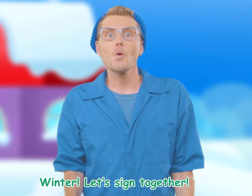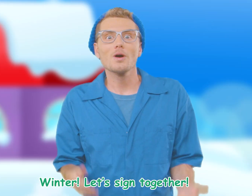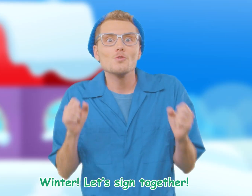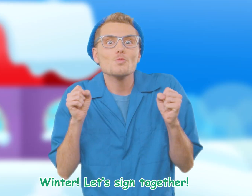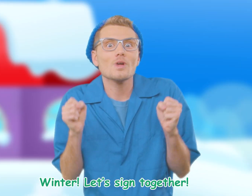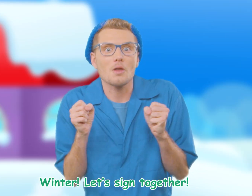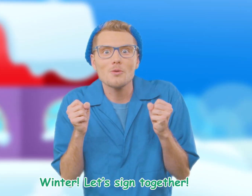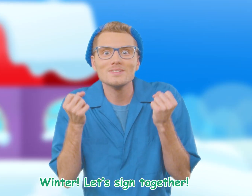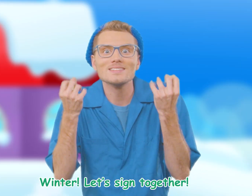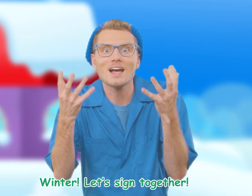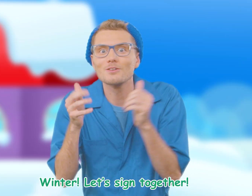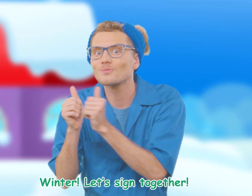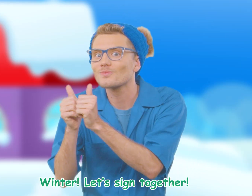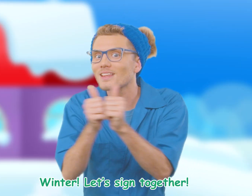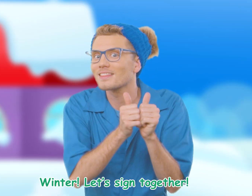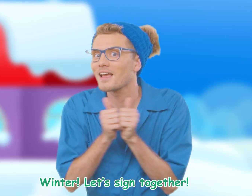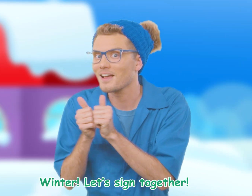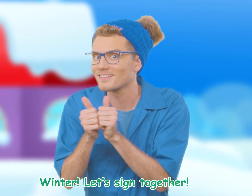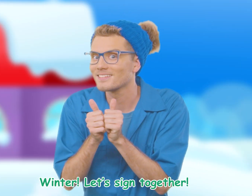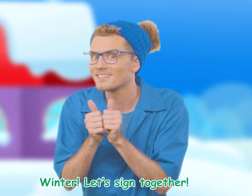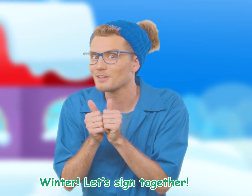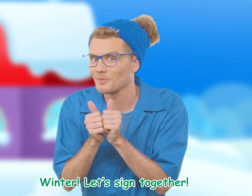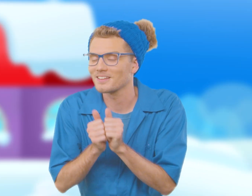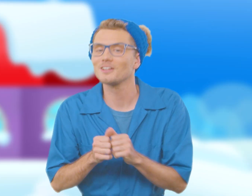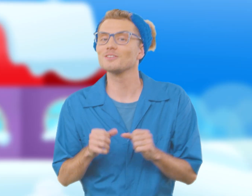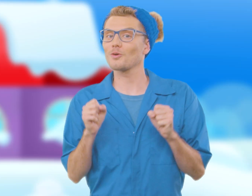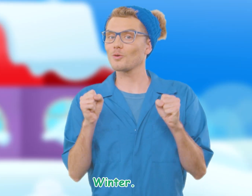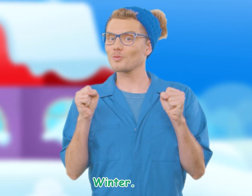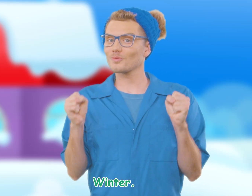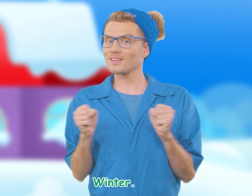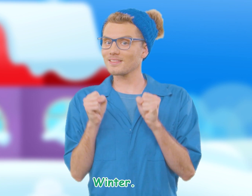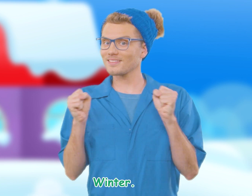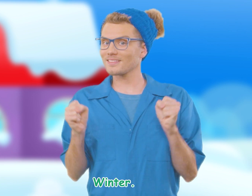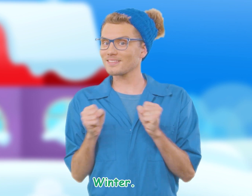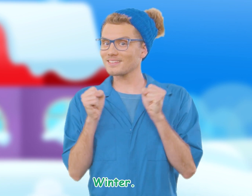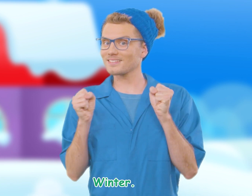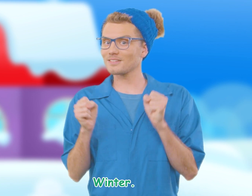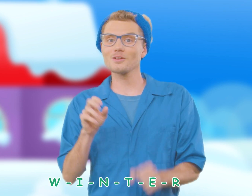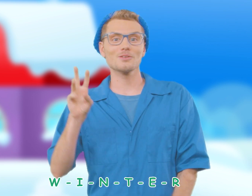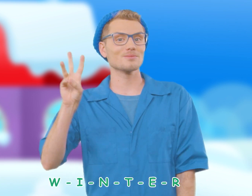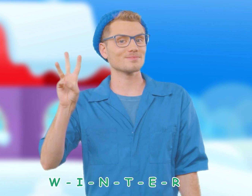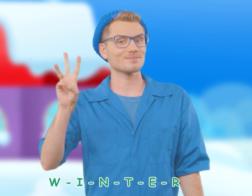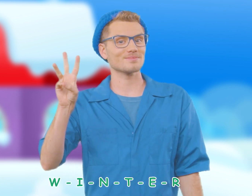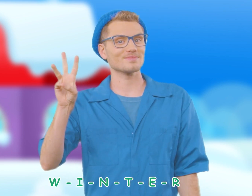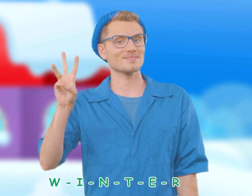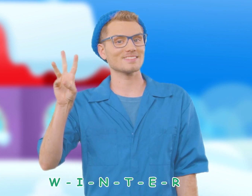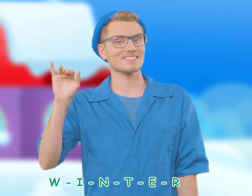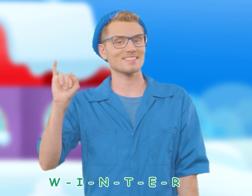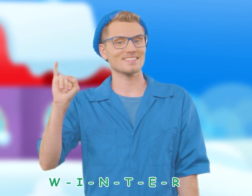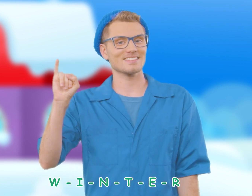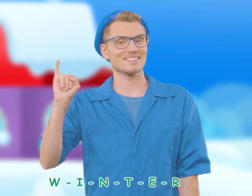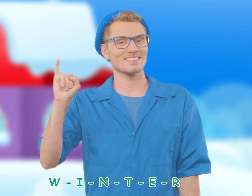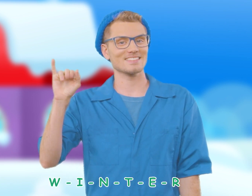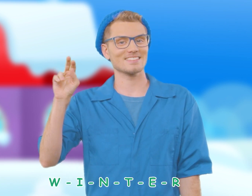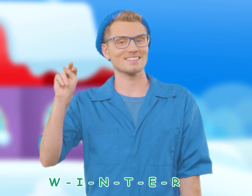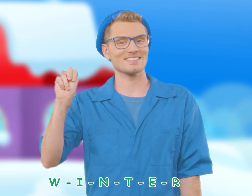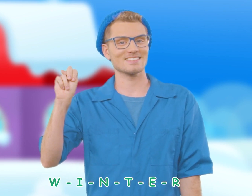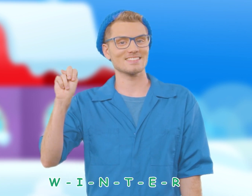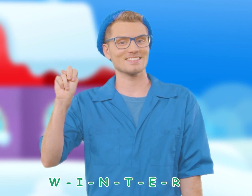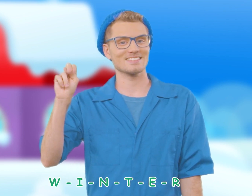snow. Winter. Let's sign together. Winter. W I N